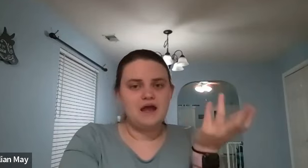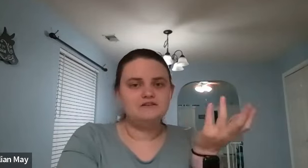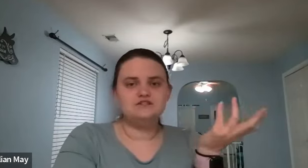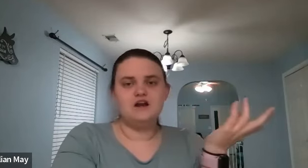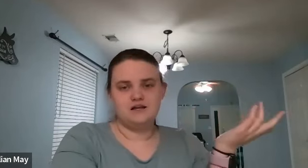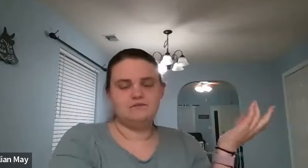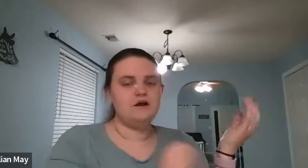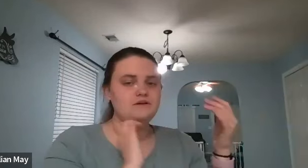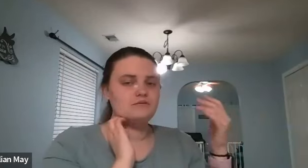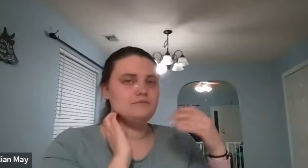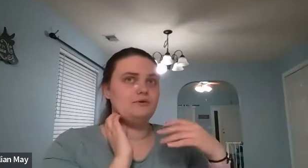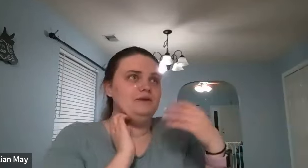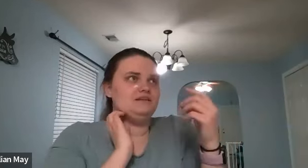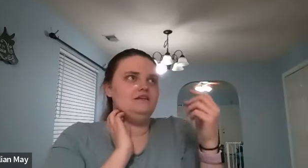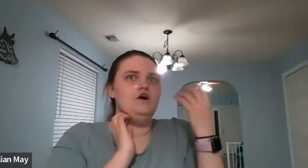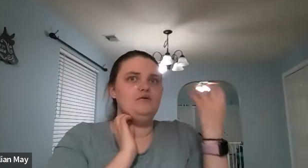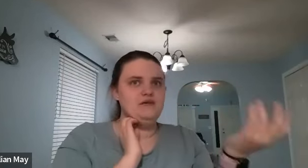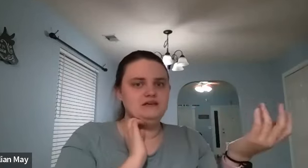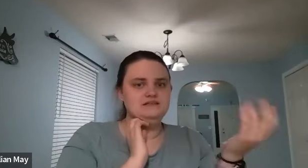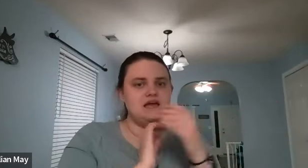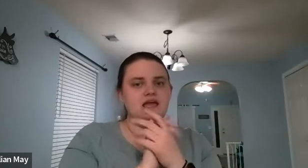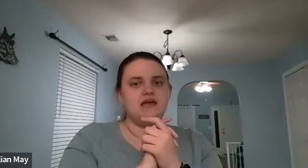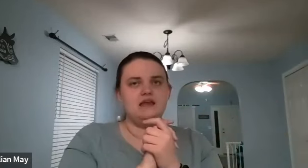bound to, you're not going to probably remember immediately this. And